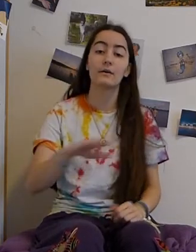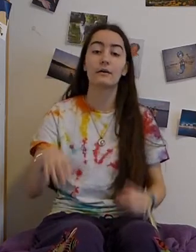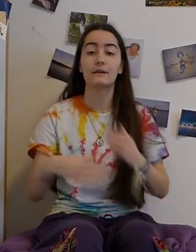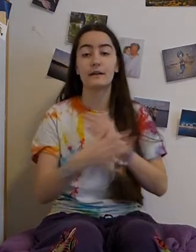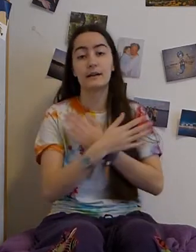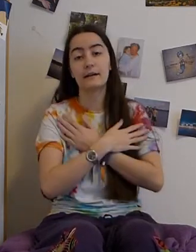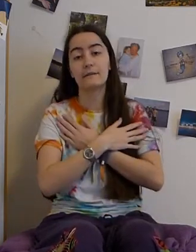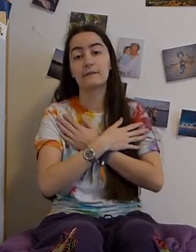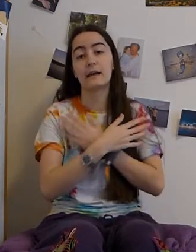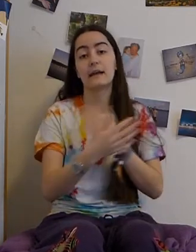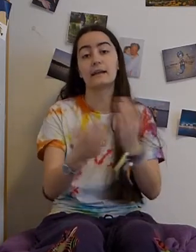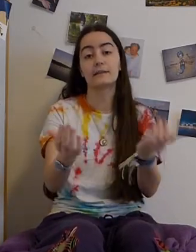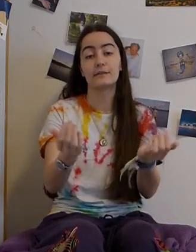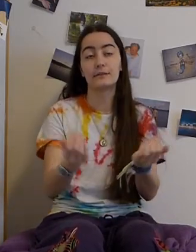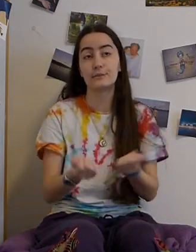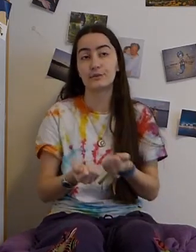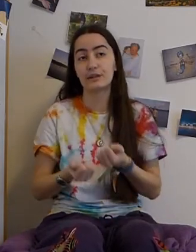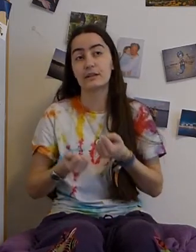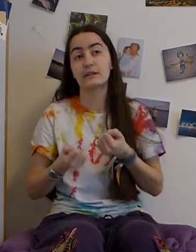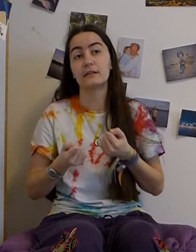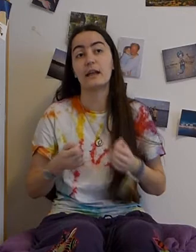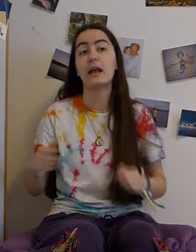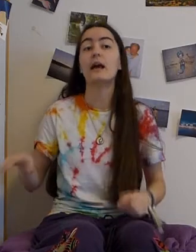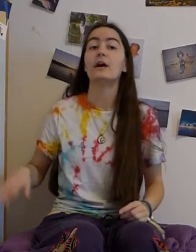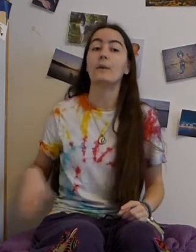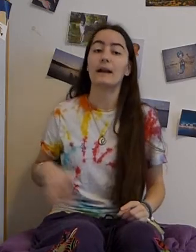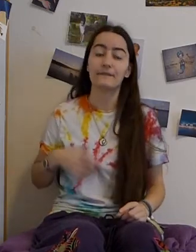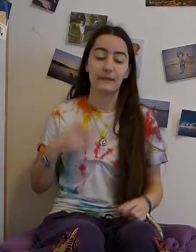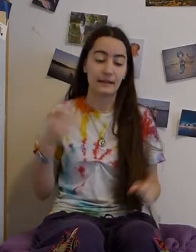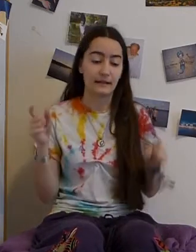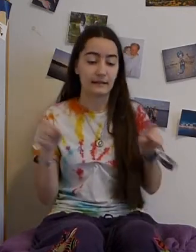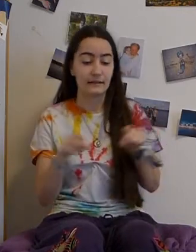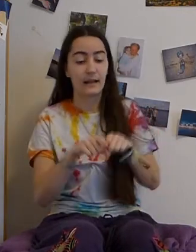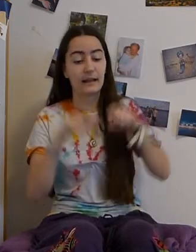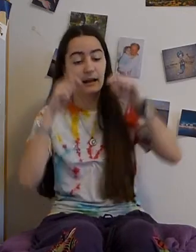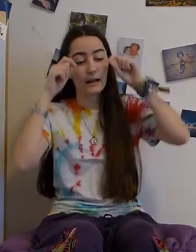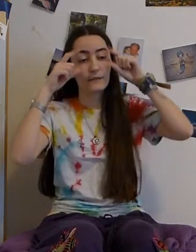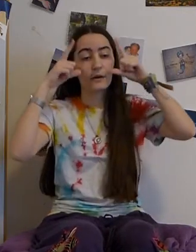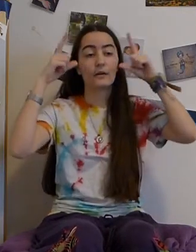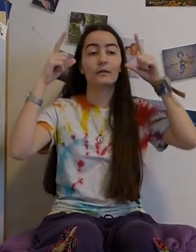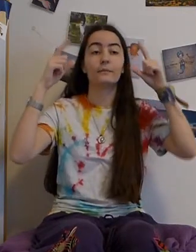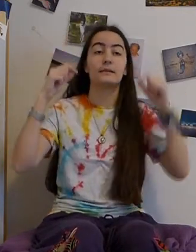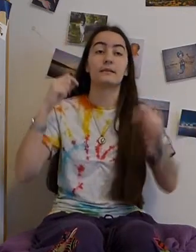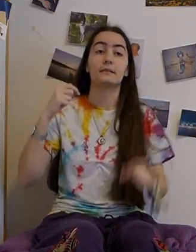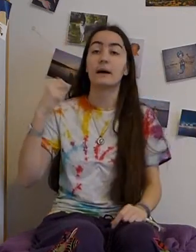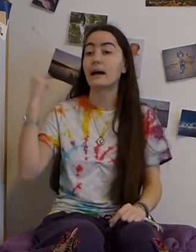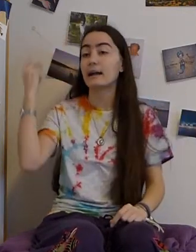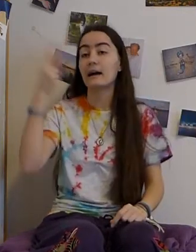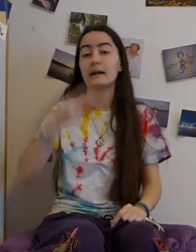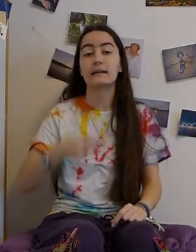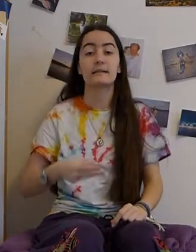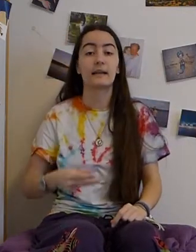All the love that you bring. Well, it feels like I've opened my eyes